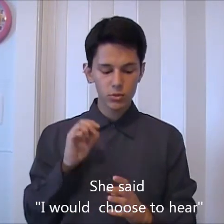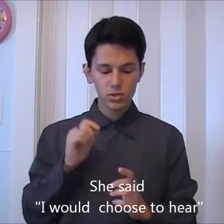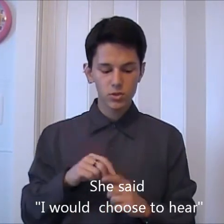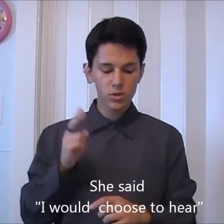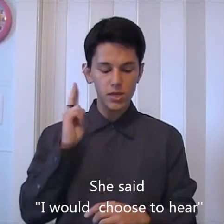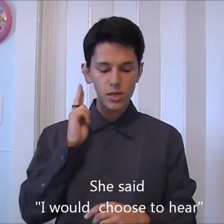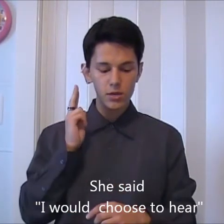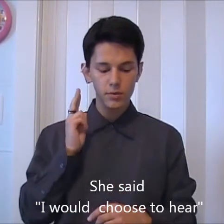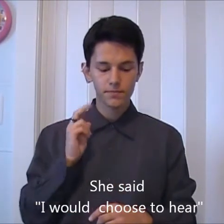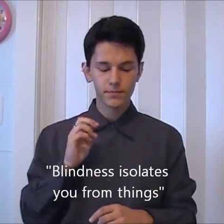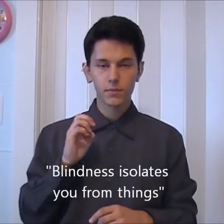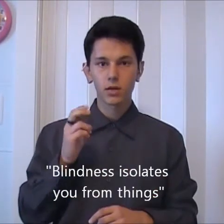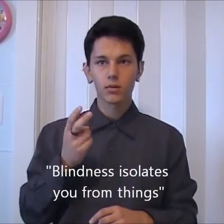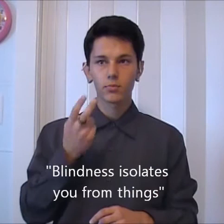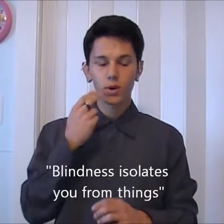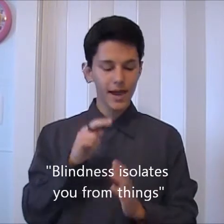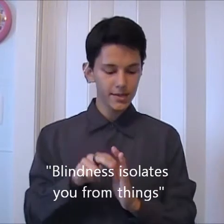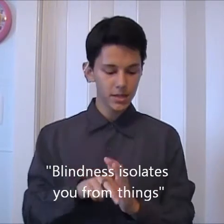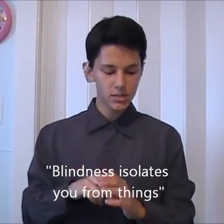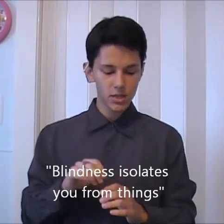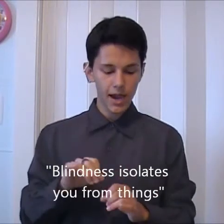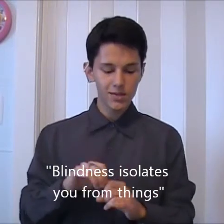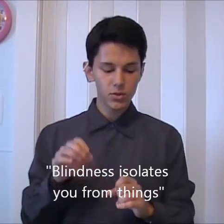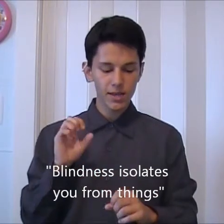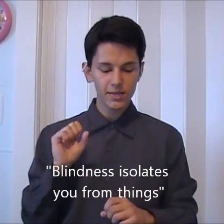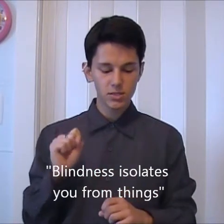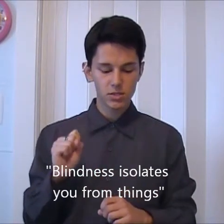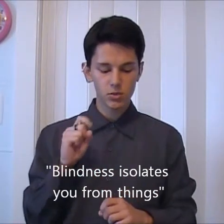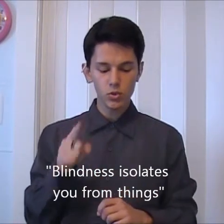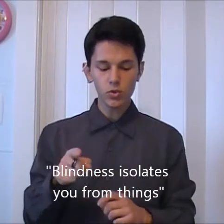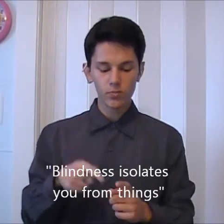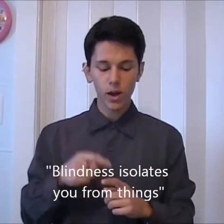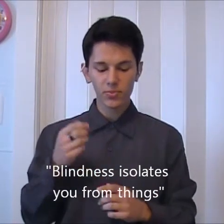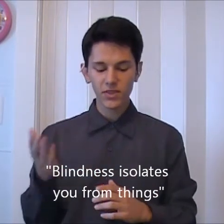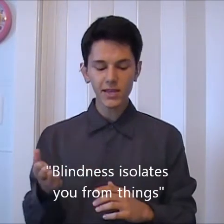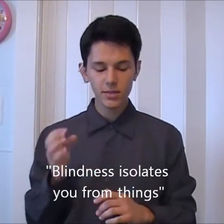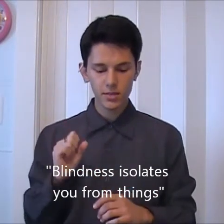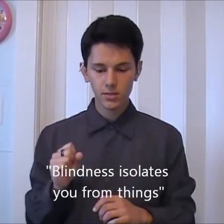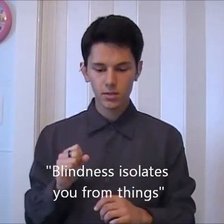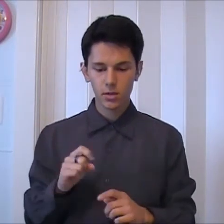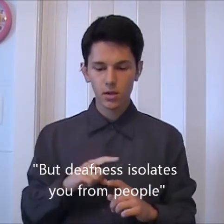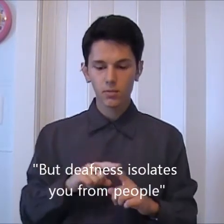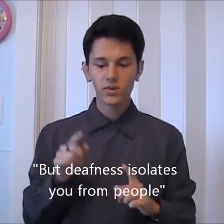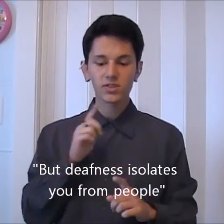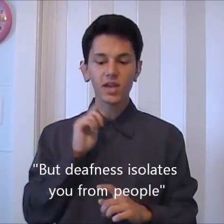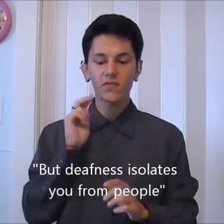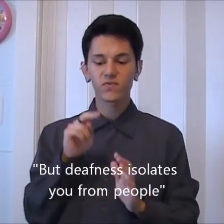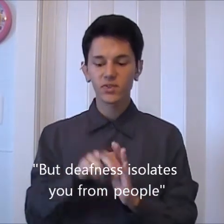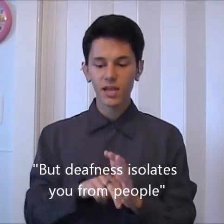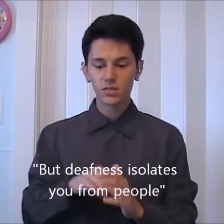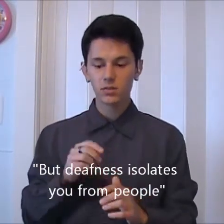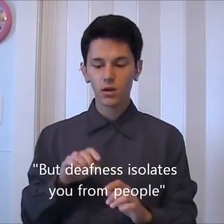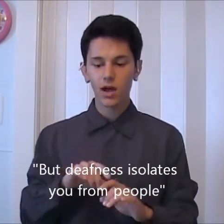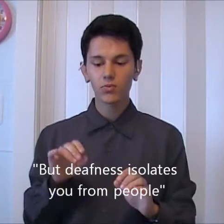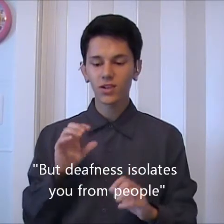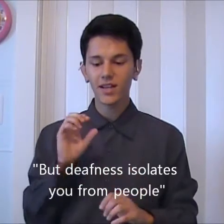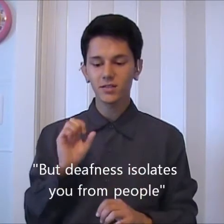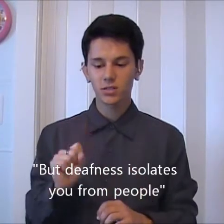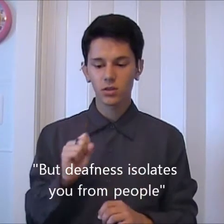to hear. Blindness isolates you from things, but deafness isolates